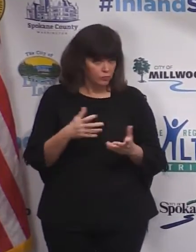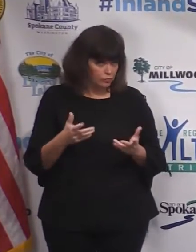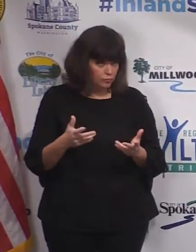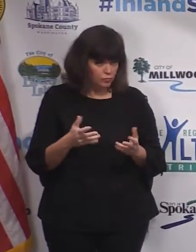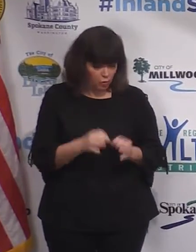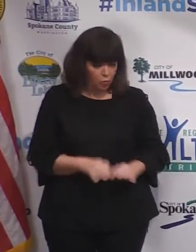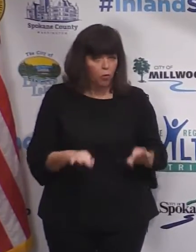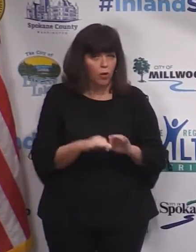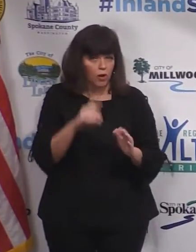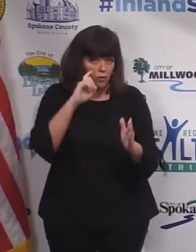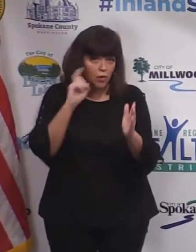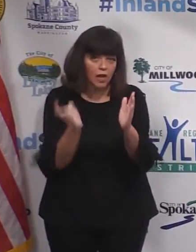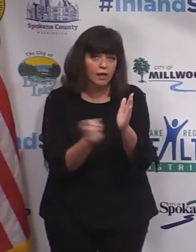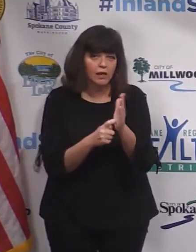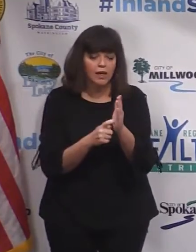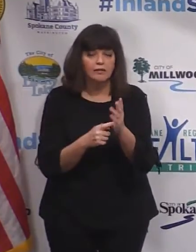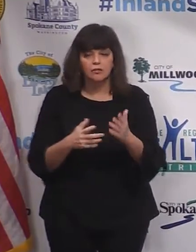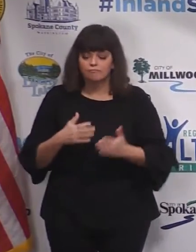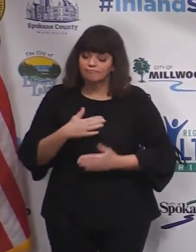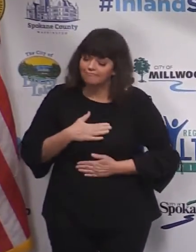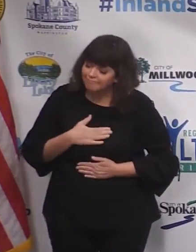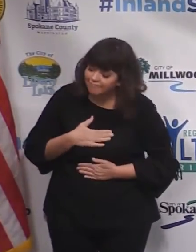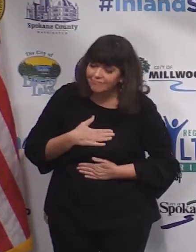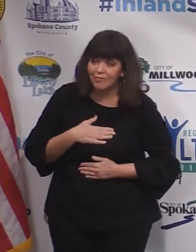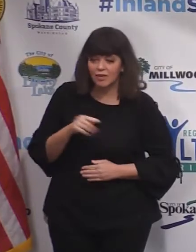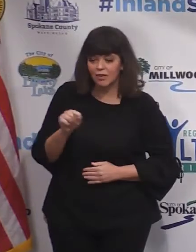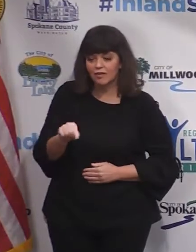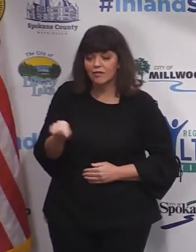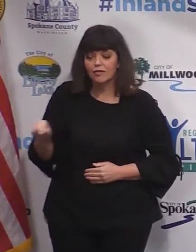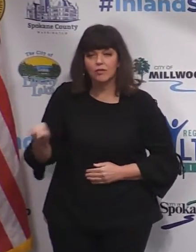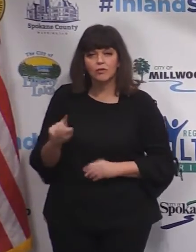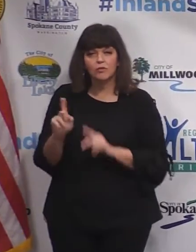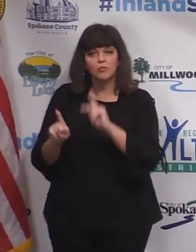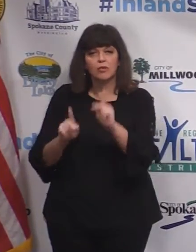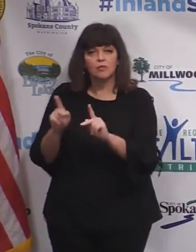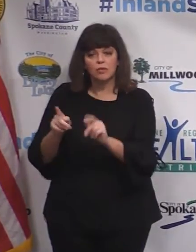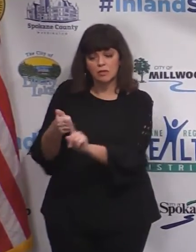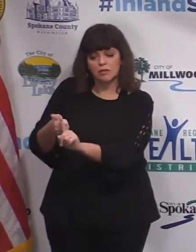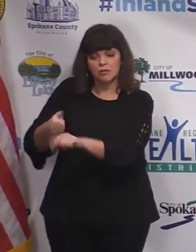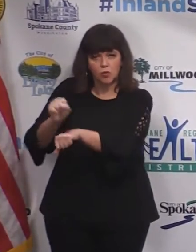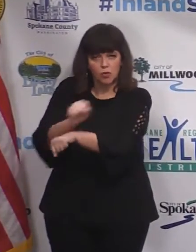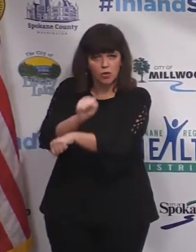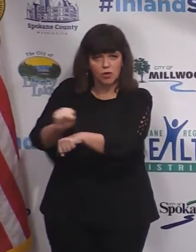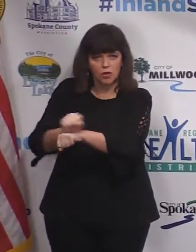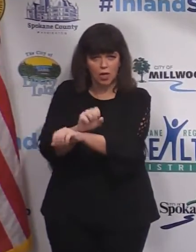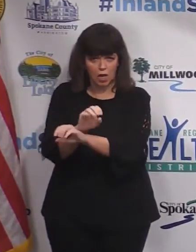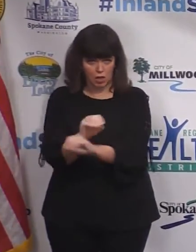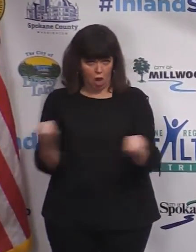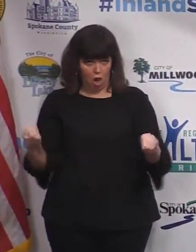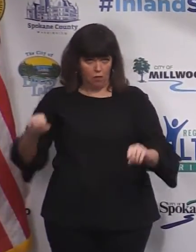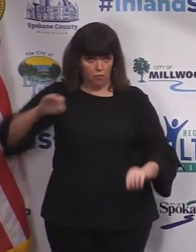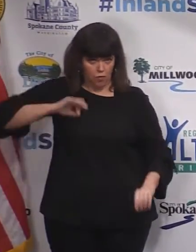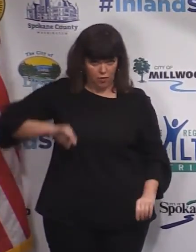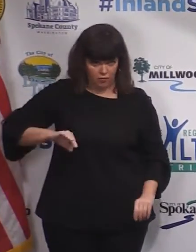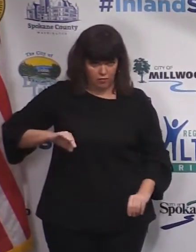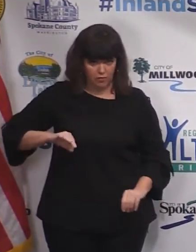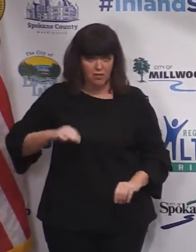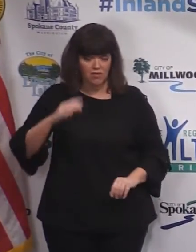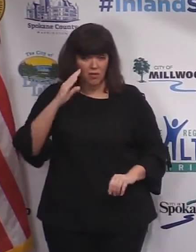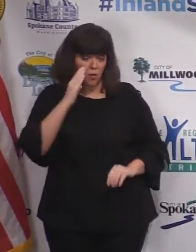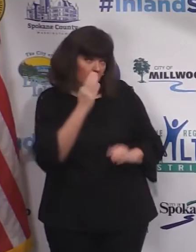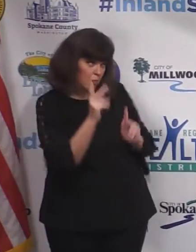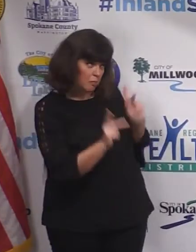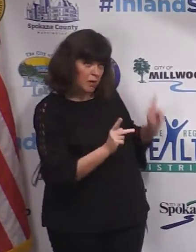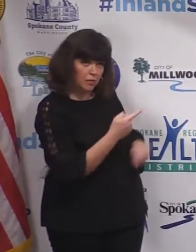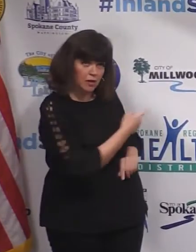our gratitude to the efforts of the nonprofit sector. Cities and states are relying on them as partners to